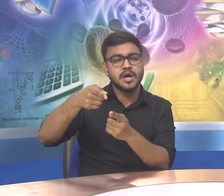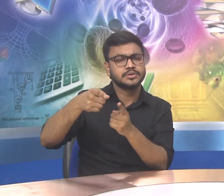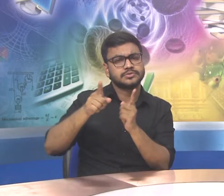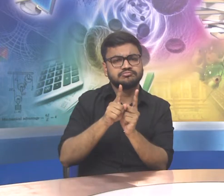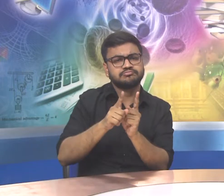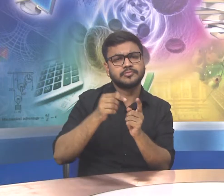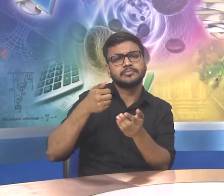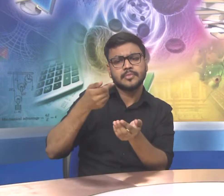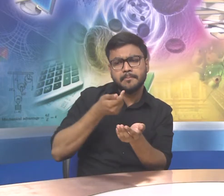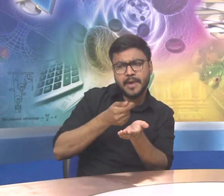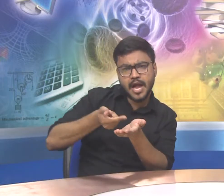to decrease.